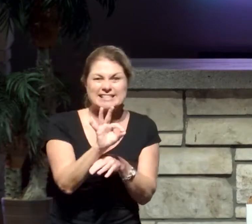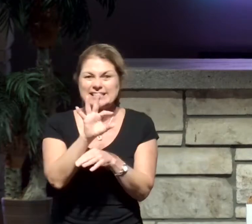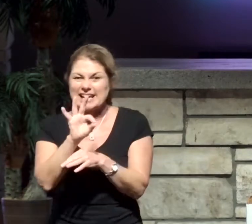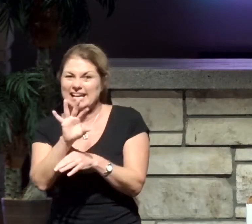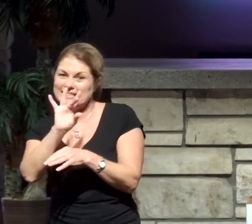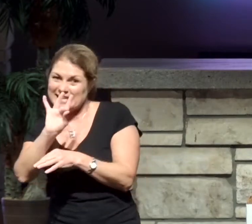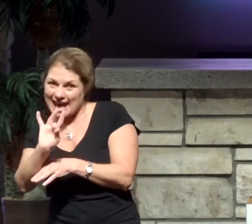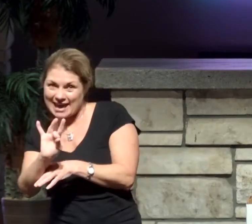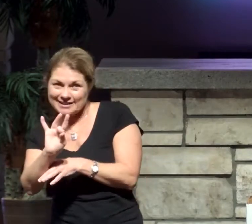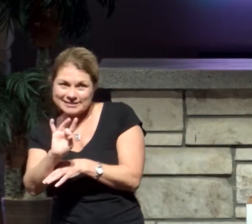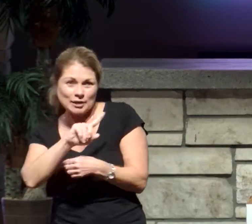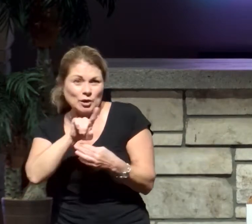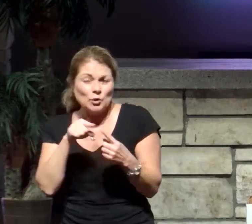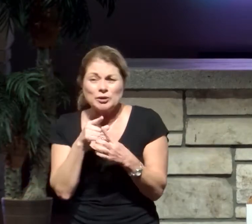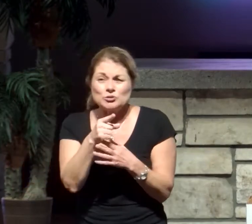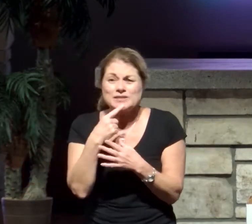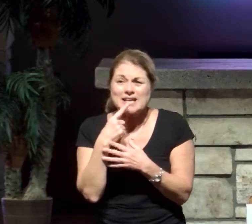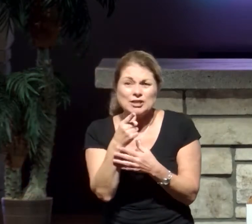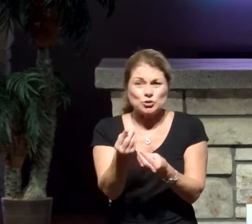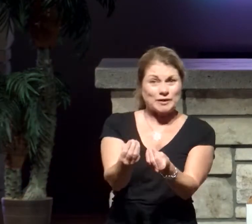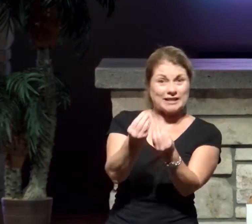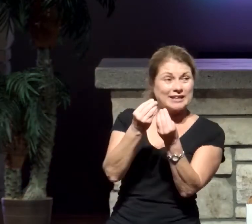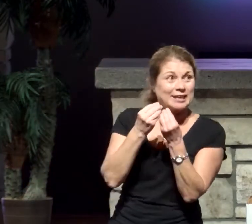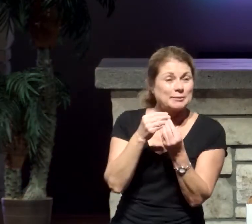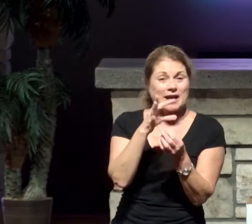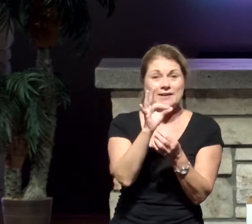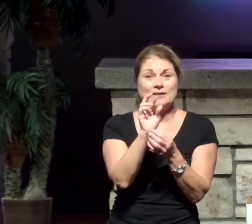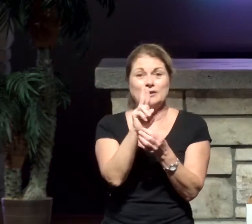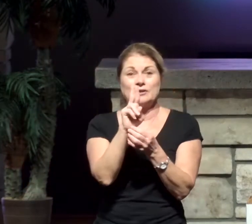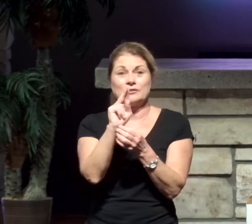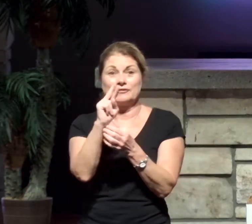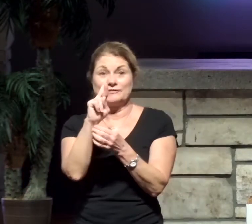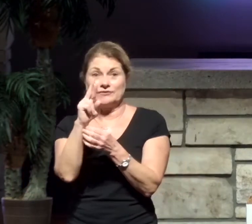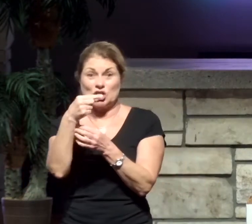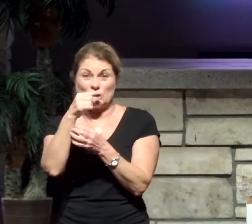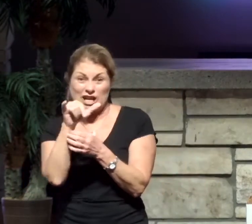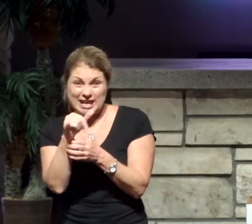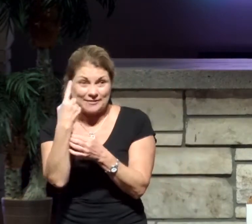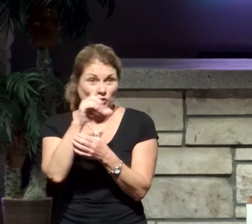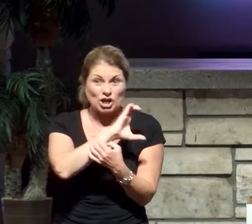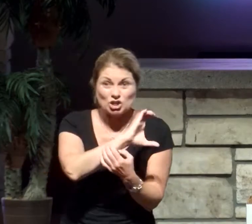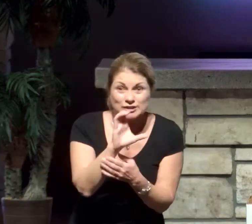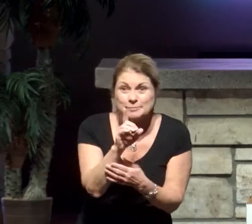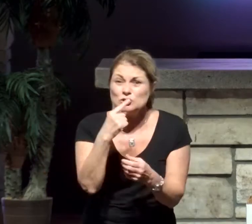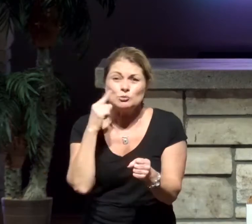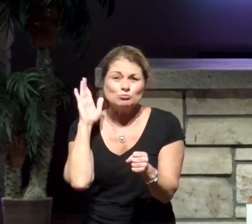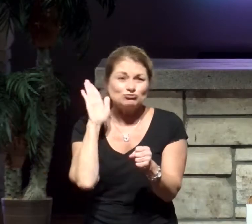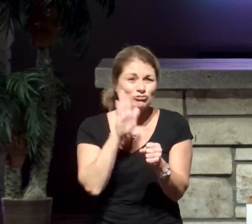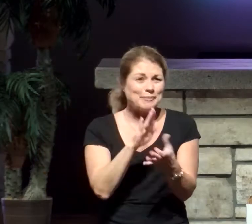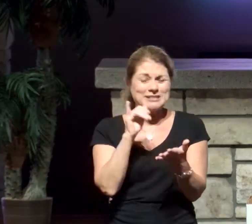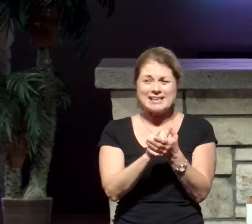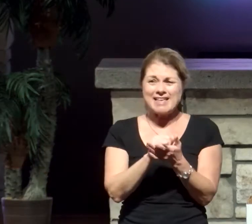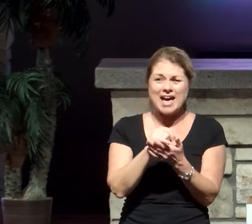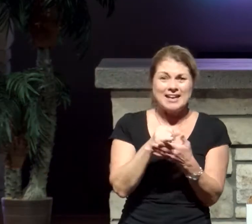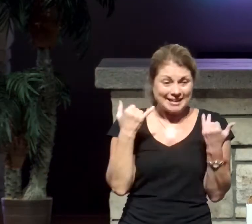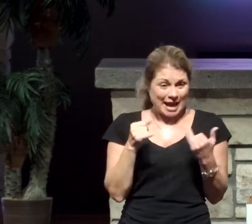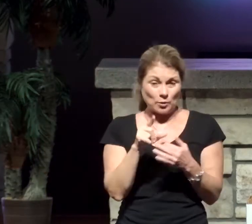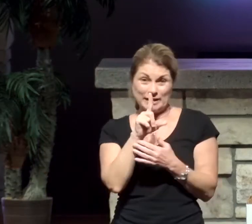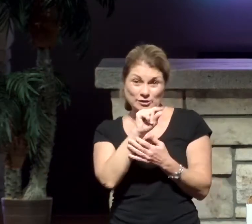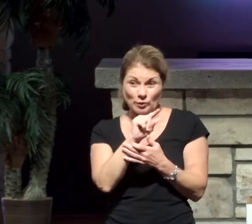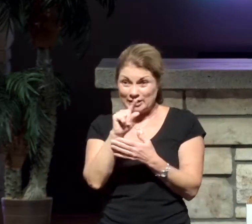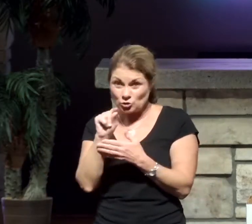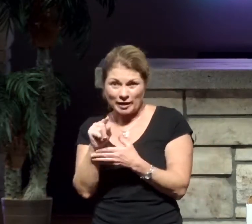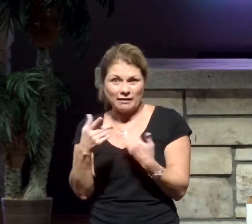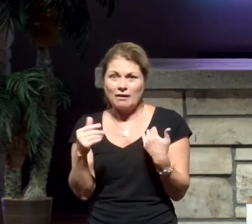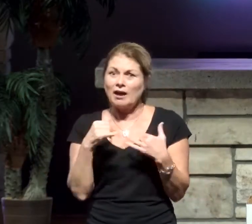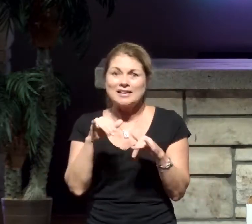1998 when you said you were going to give me a Furby for Christmas? You promised me that. It's 2020 and I still don't have my Furby.